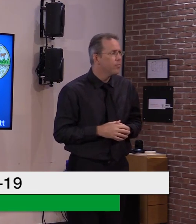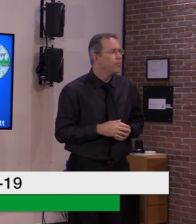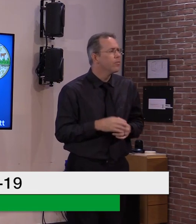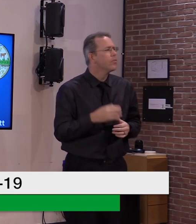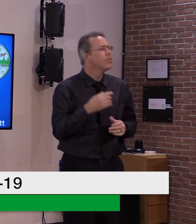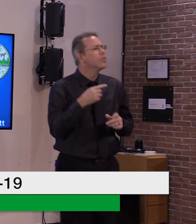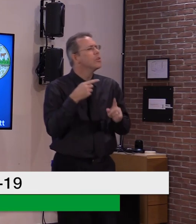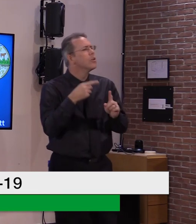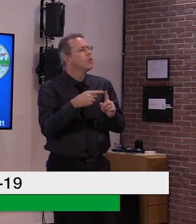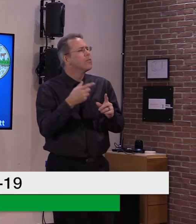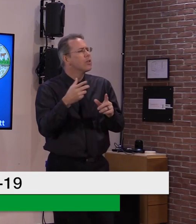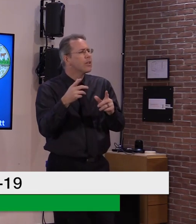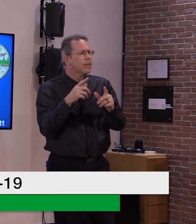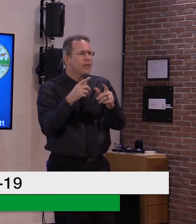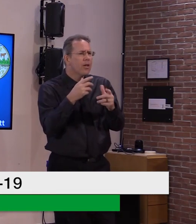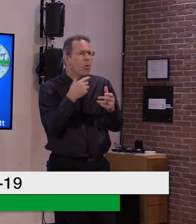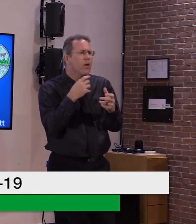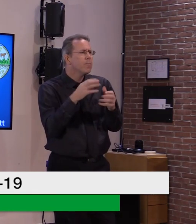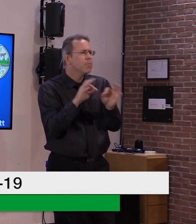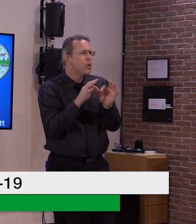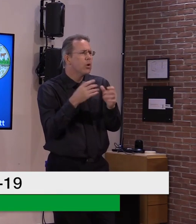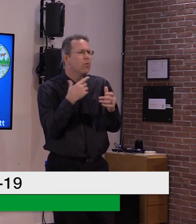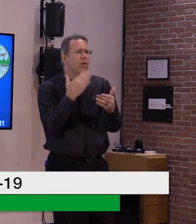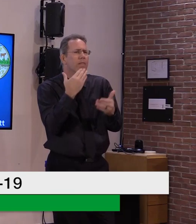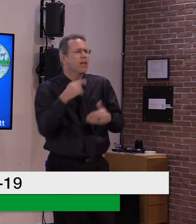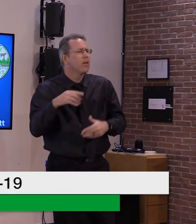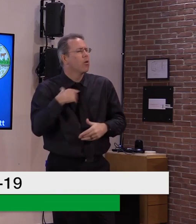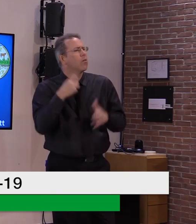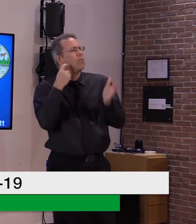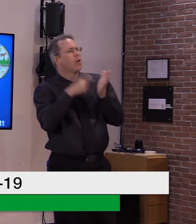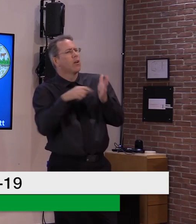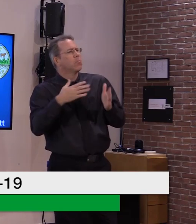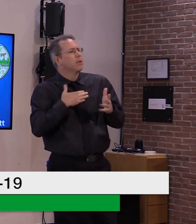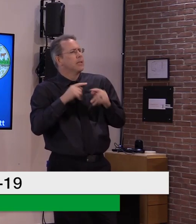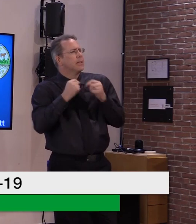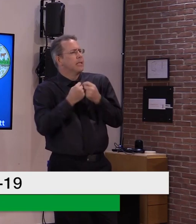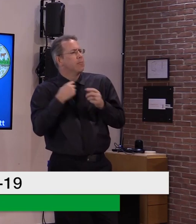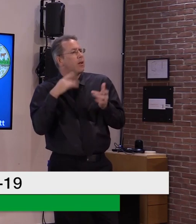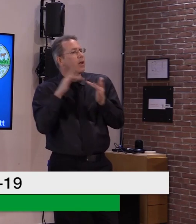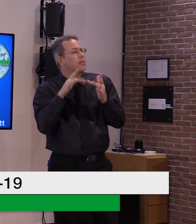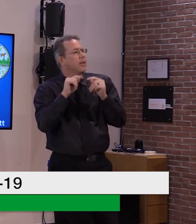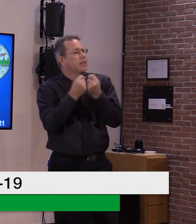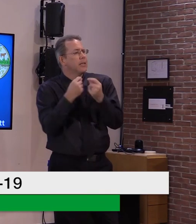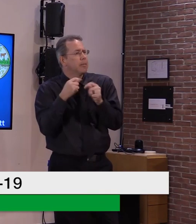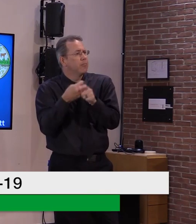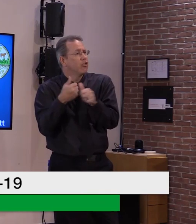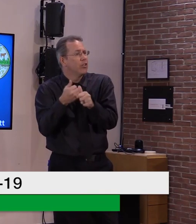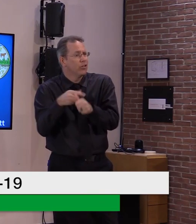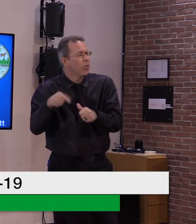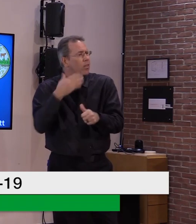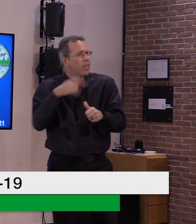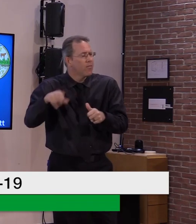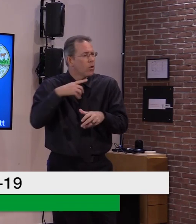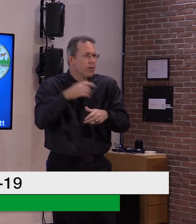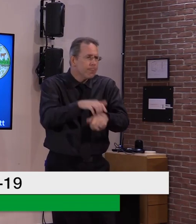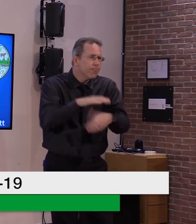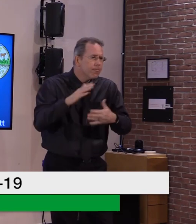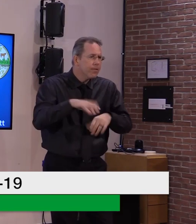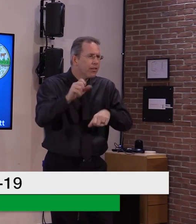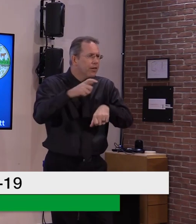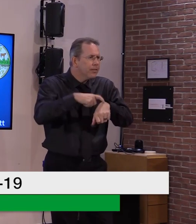been an incredible burden on them working long hours coming in for extra hours